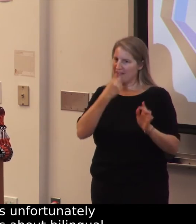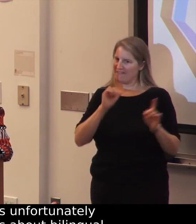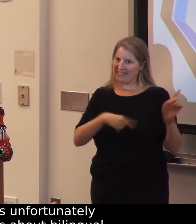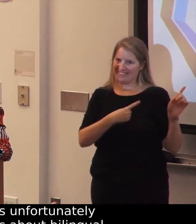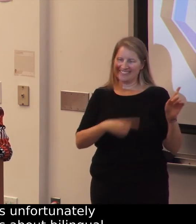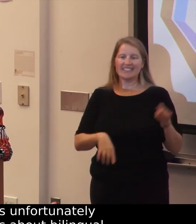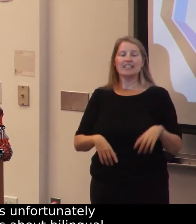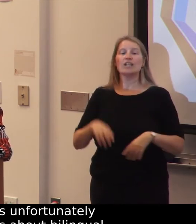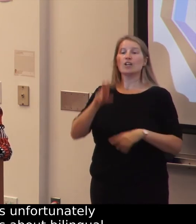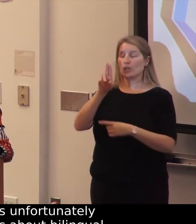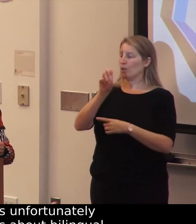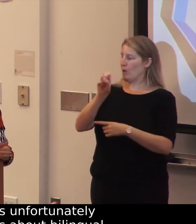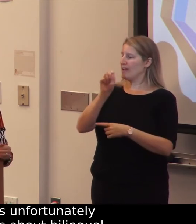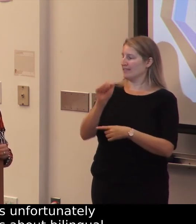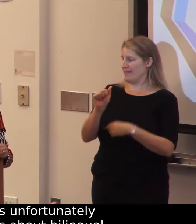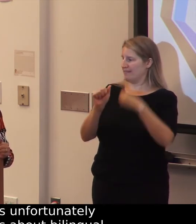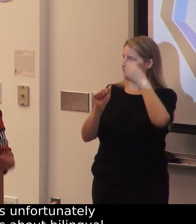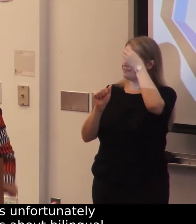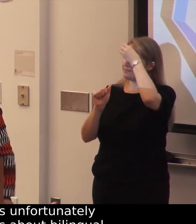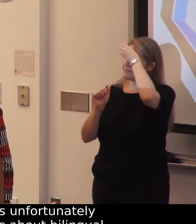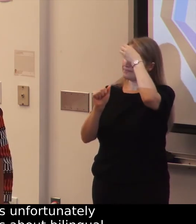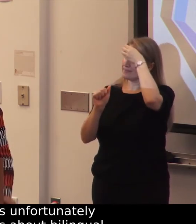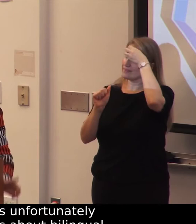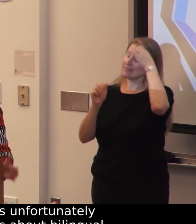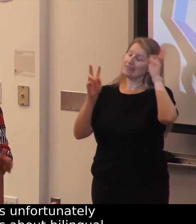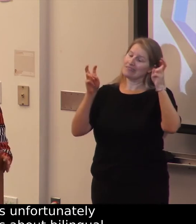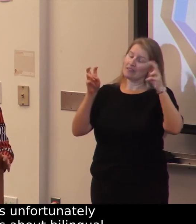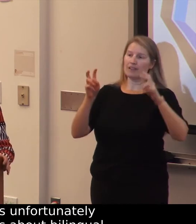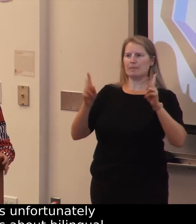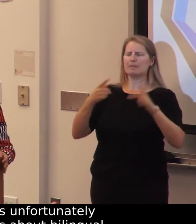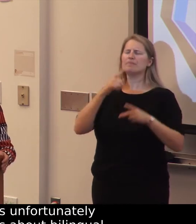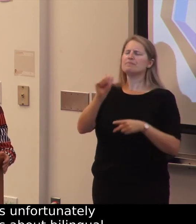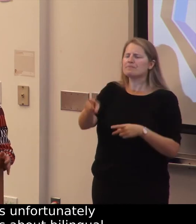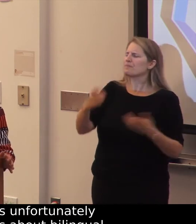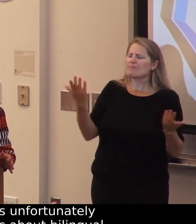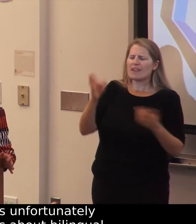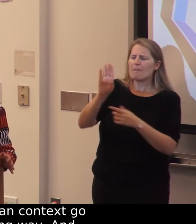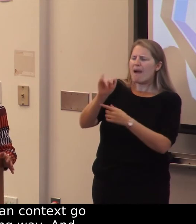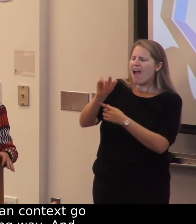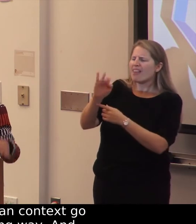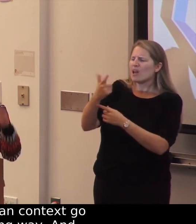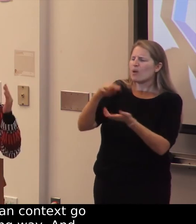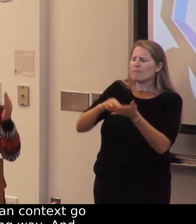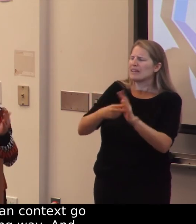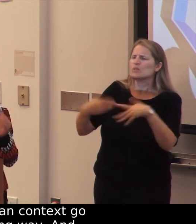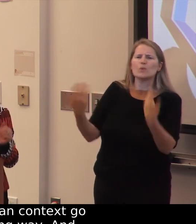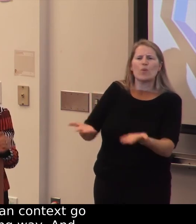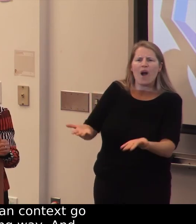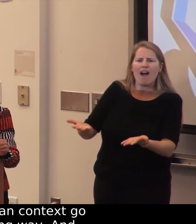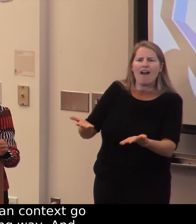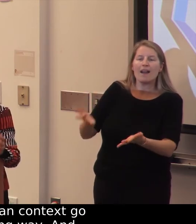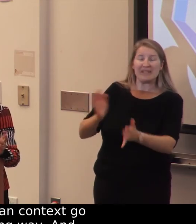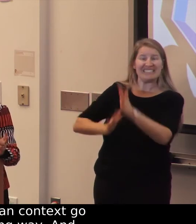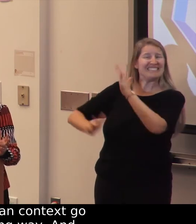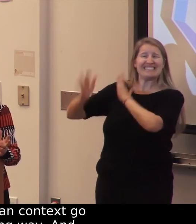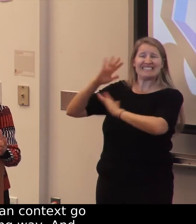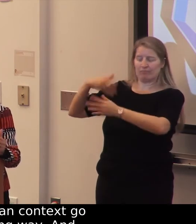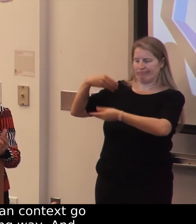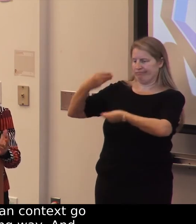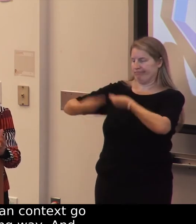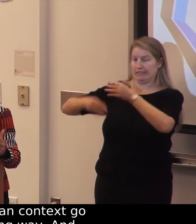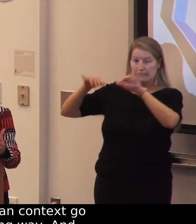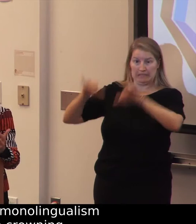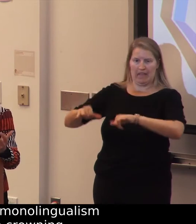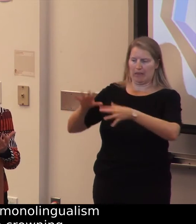So in the United States, unfortunately, popular beliefs about bilingualism in the American context go back a long way. And in fact,